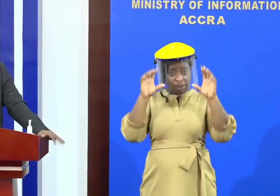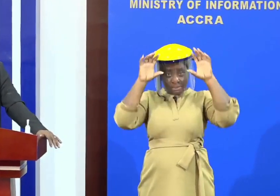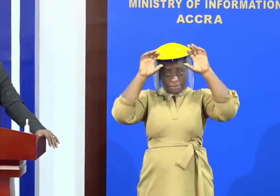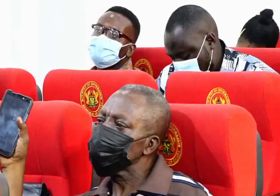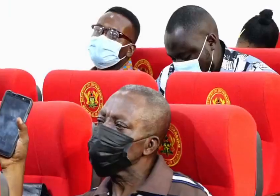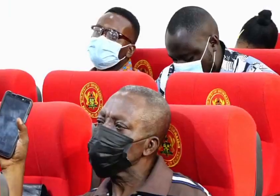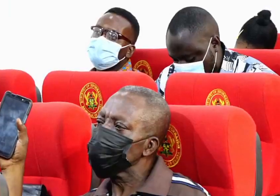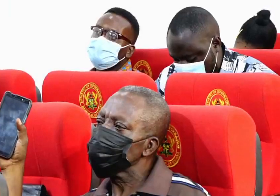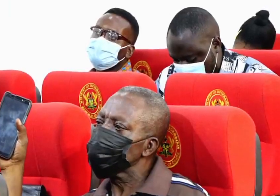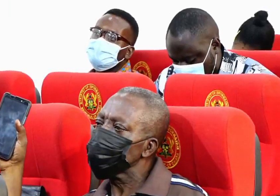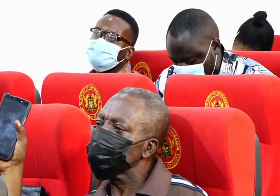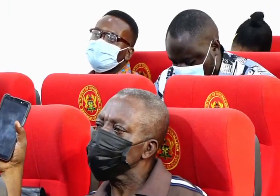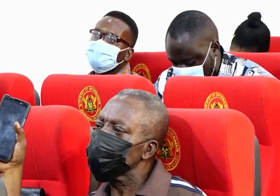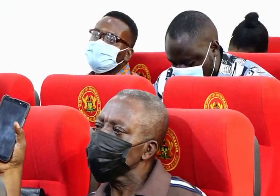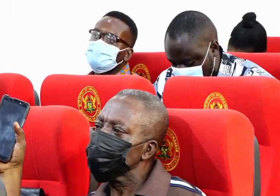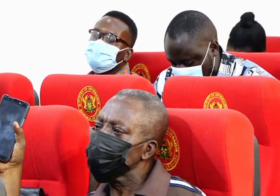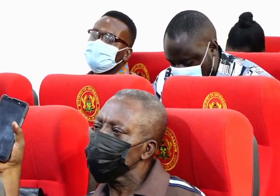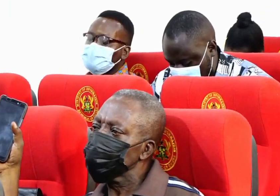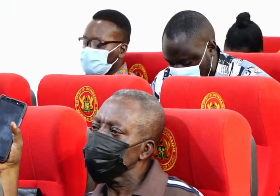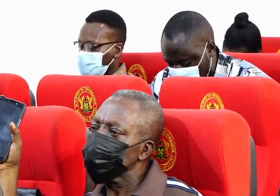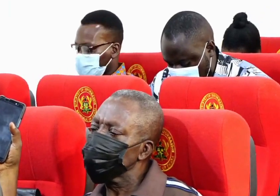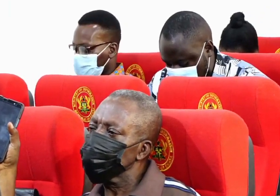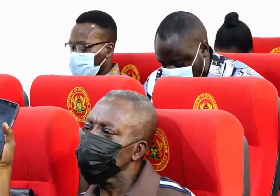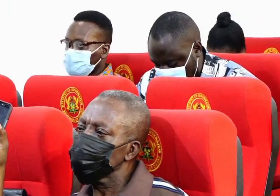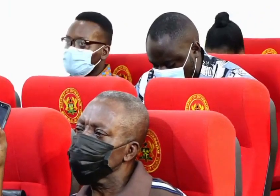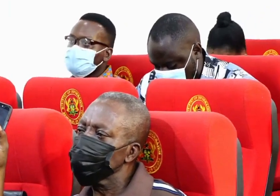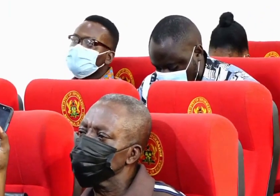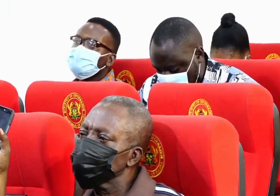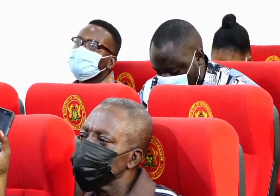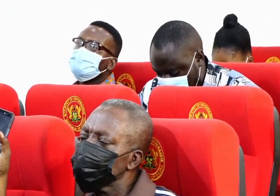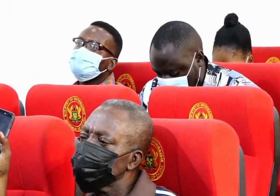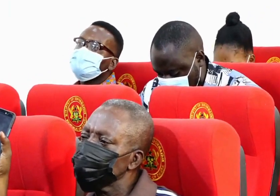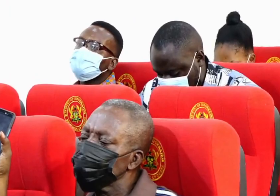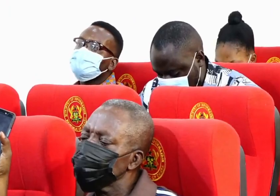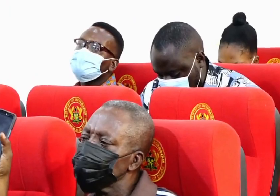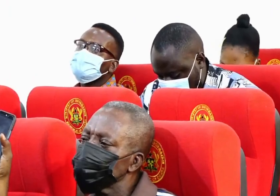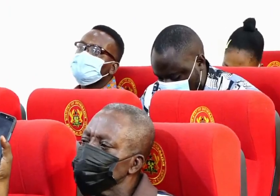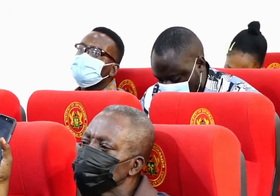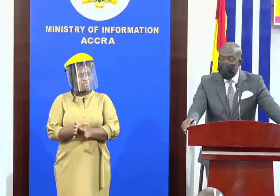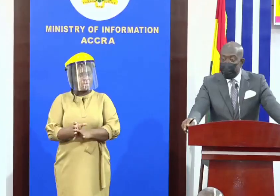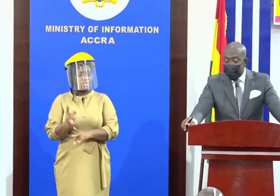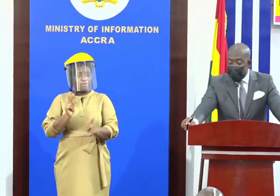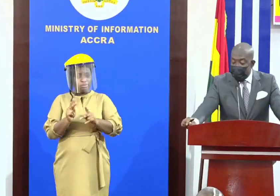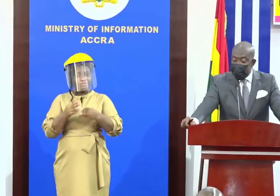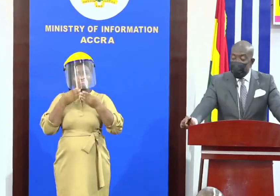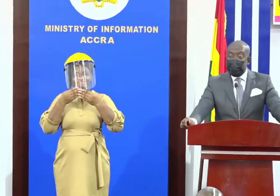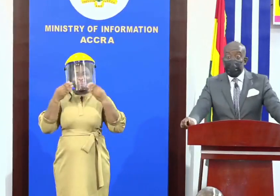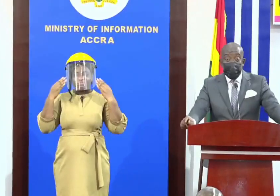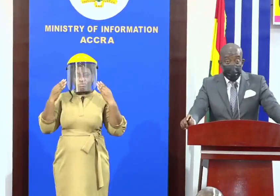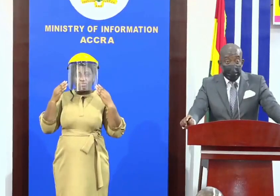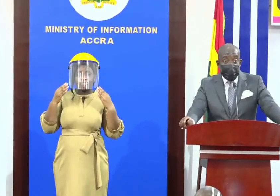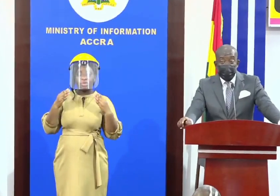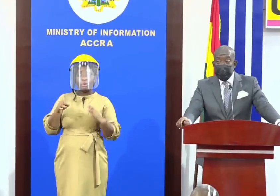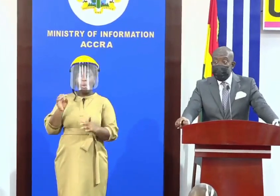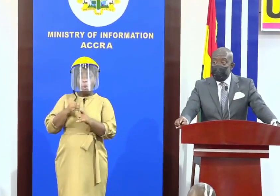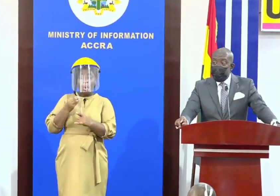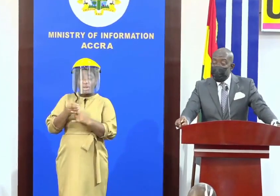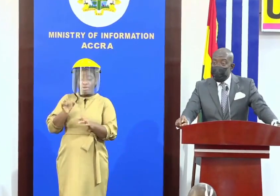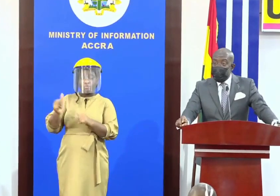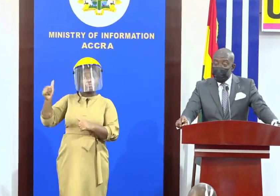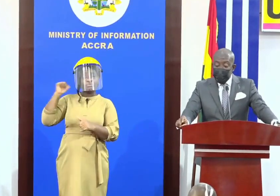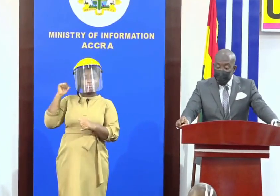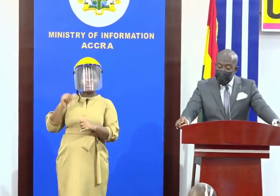ending on, the police have been asked to step up enforcement. That includes closure and ensuring that the various persons who breach these